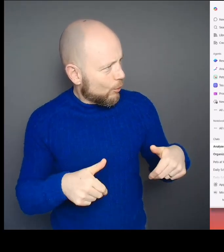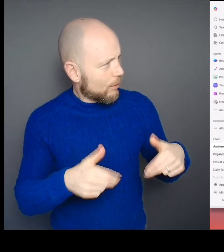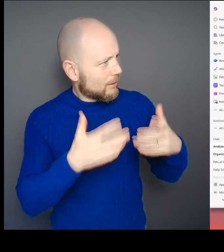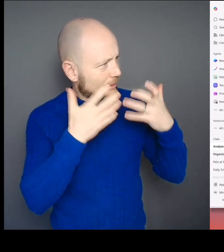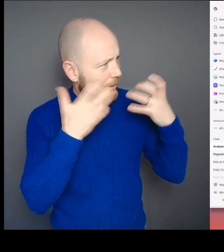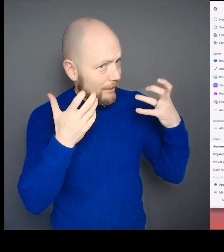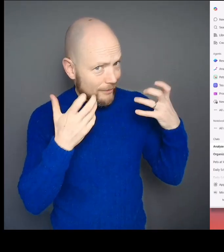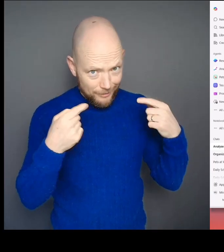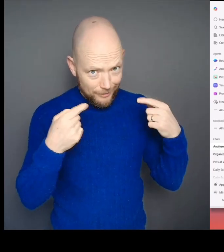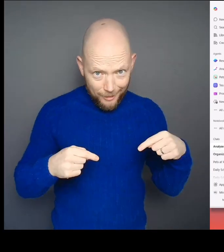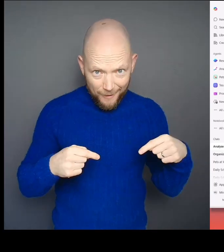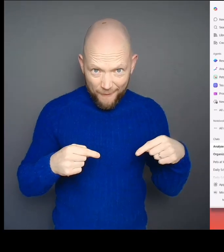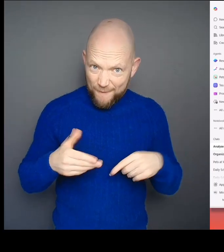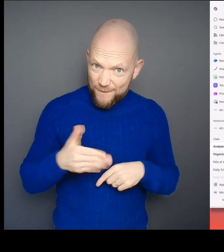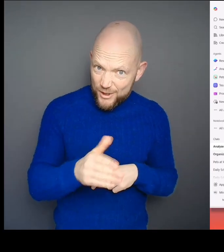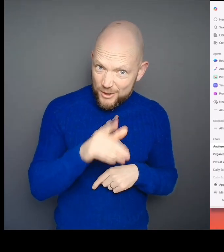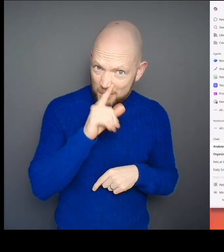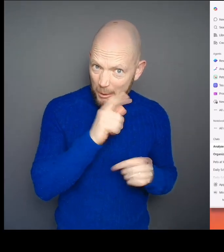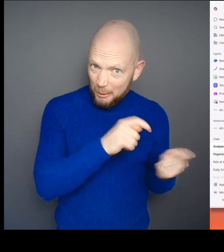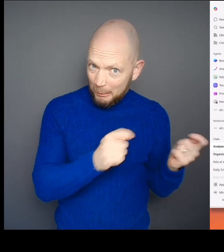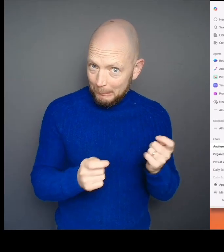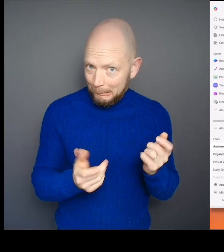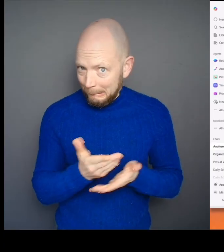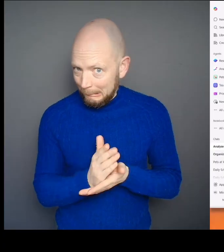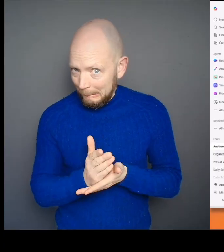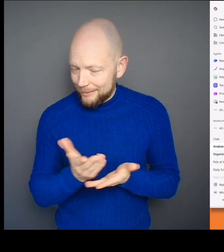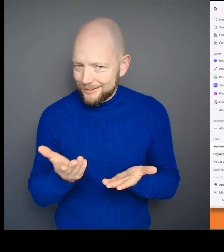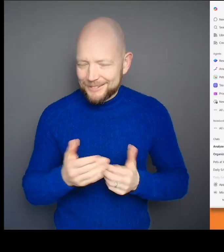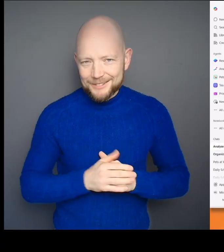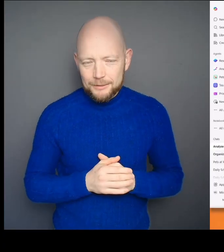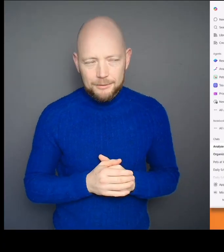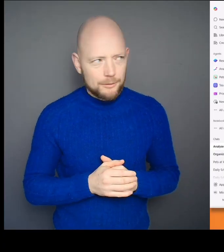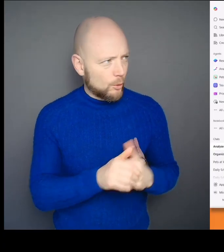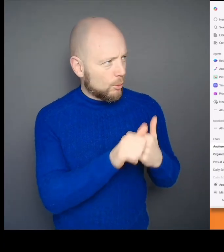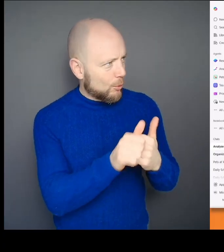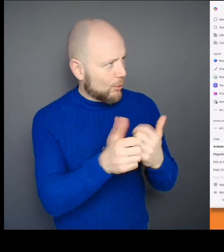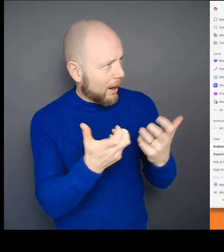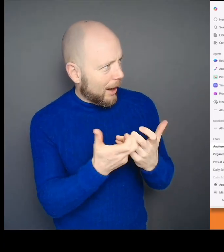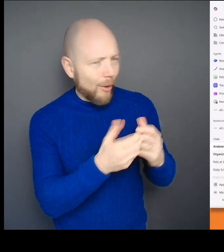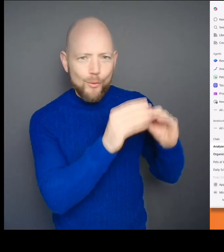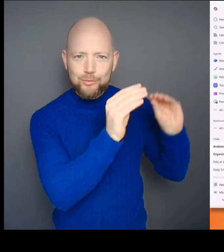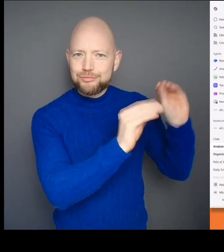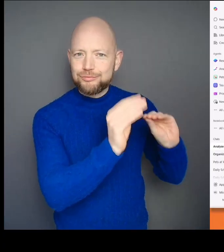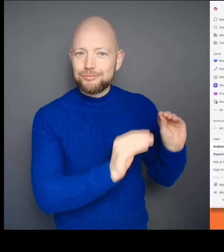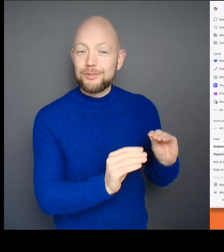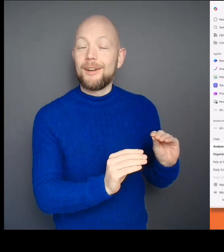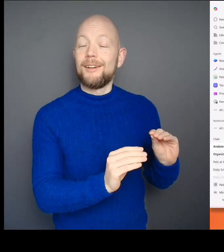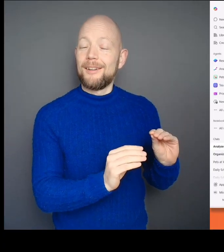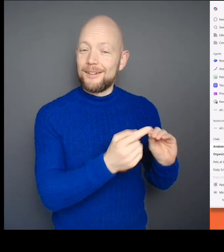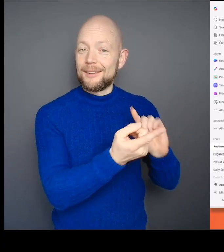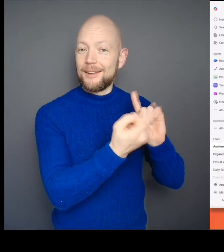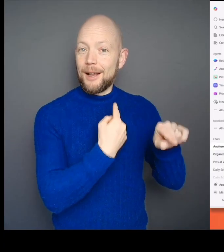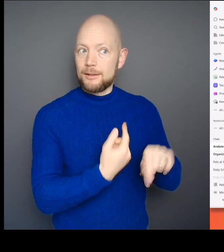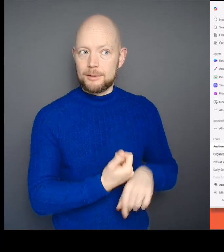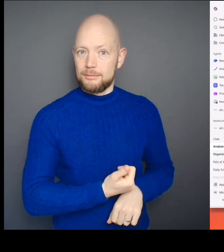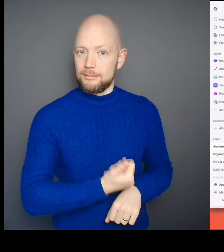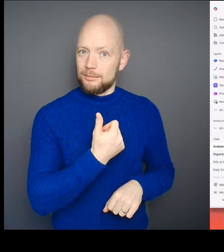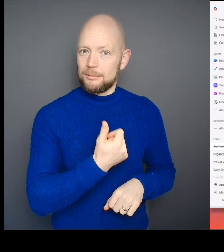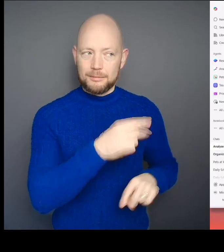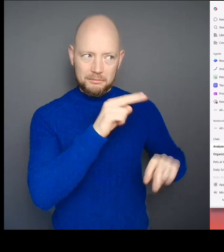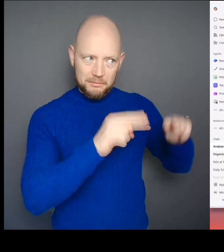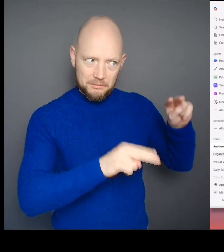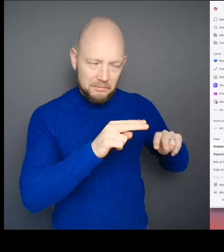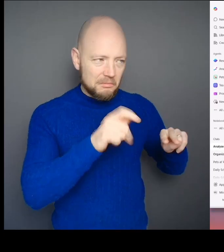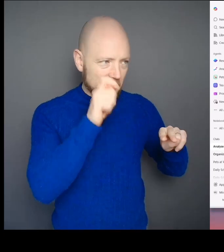birds, and a bunch of other things. So then support you might want to provide. So you'll see it's interpreted the data and given me that kind of